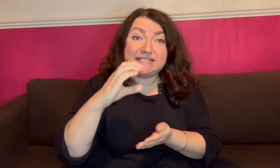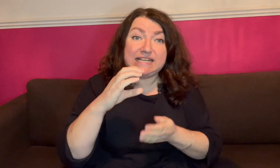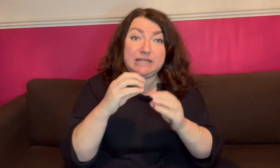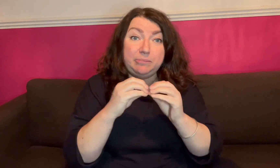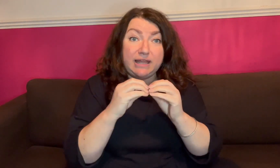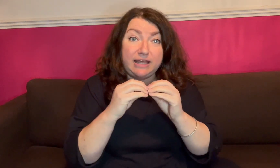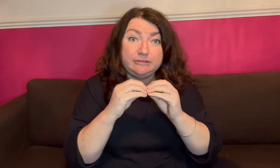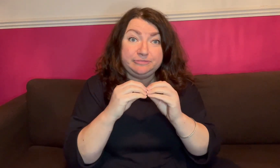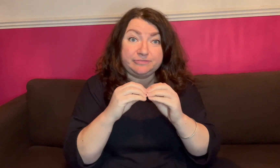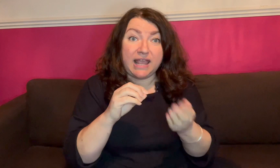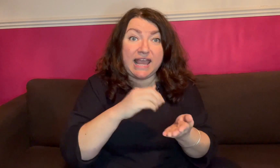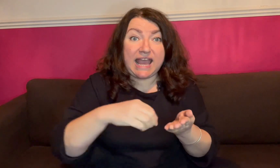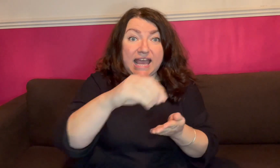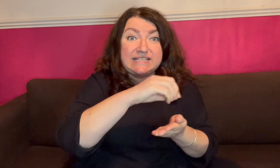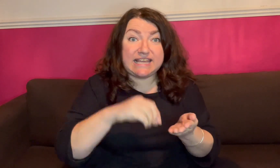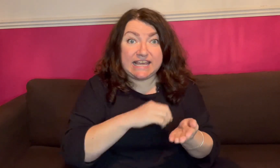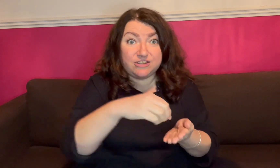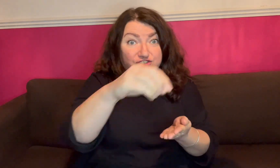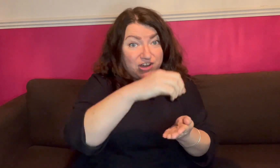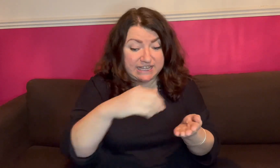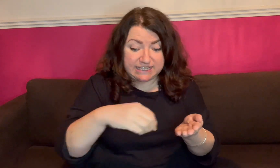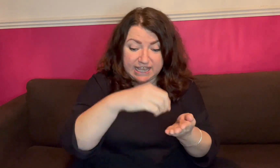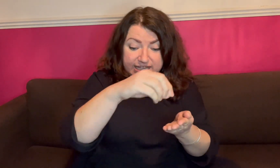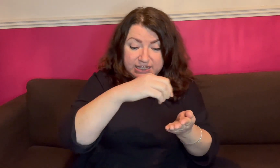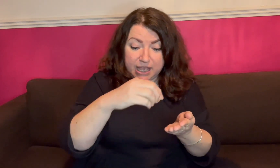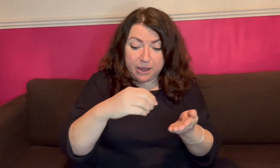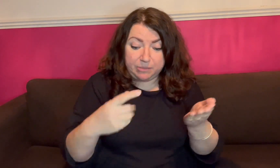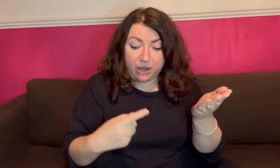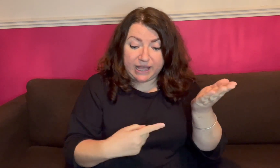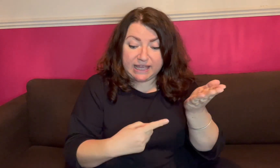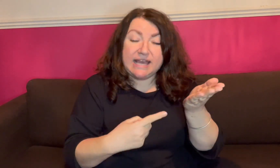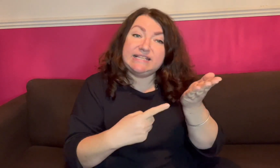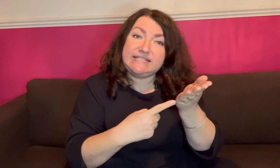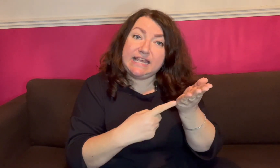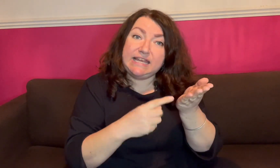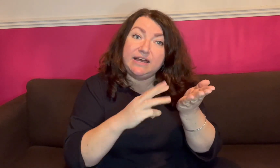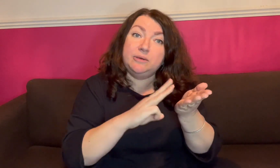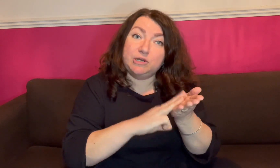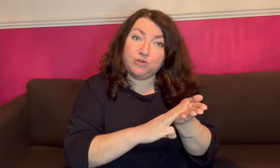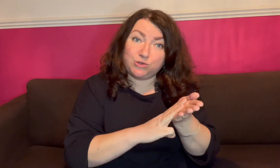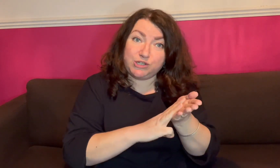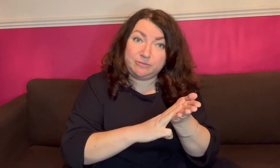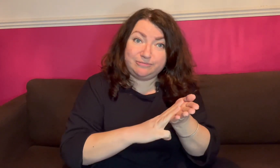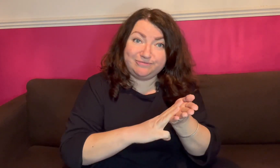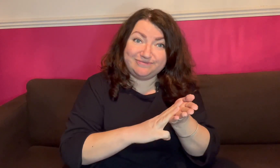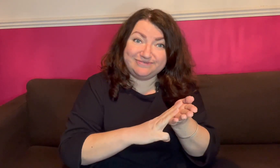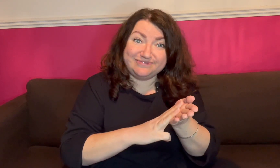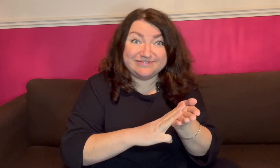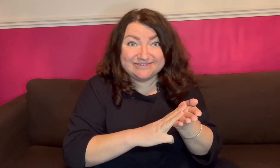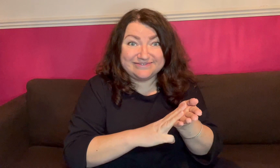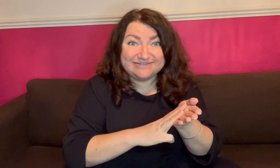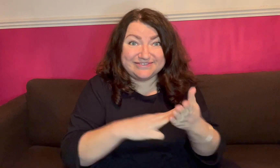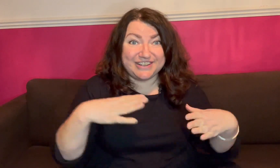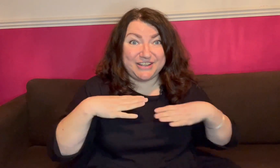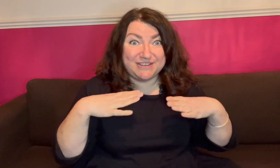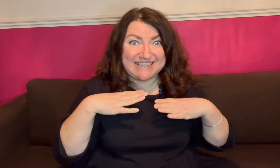Christina Butler and illustrated by Tina Makaton. You ready?